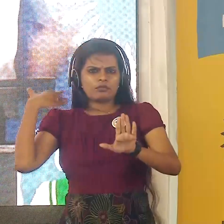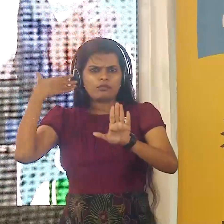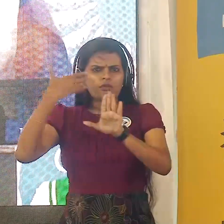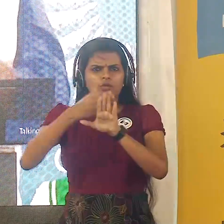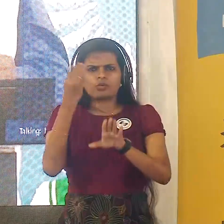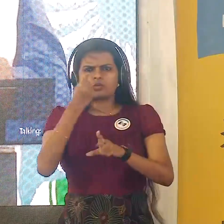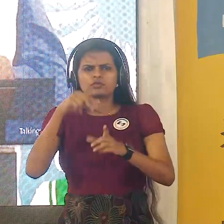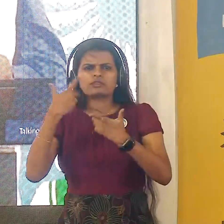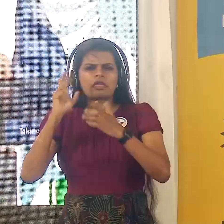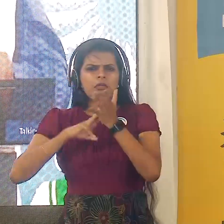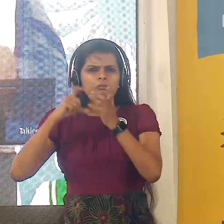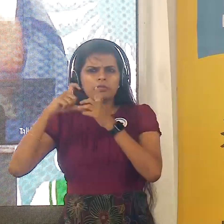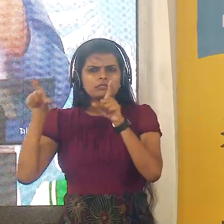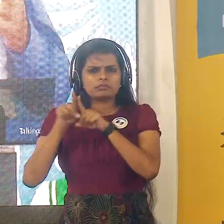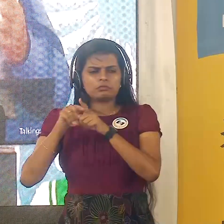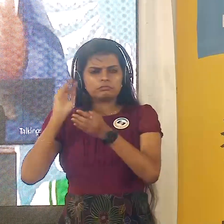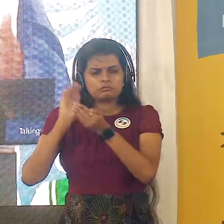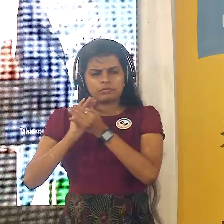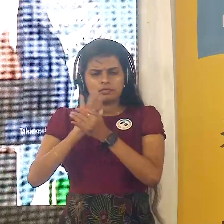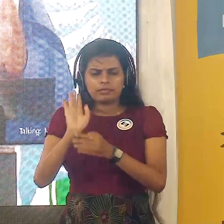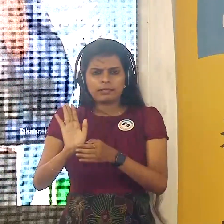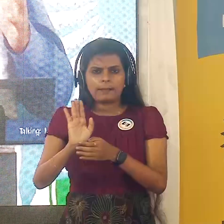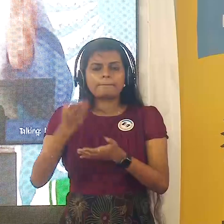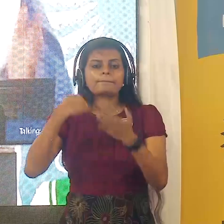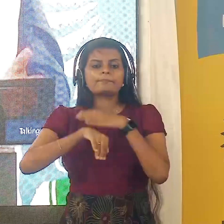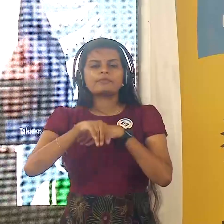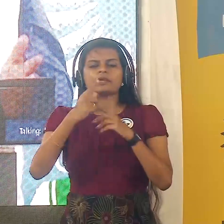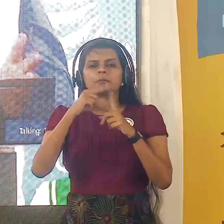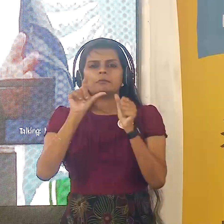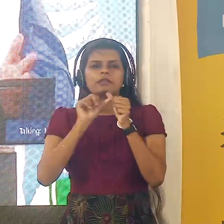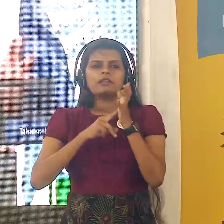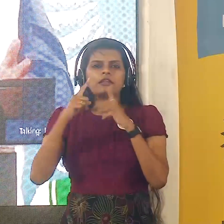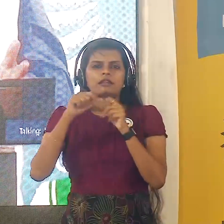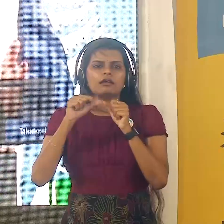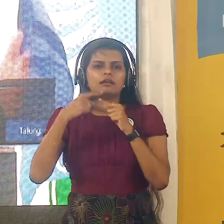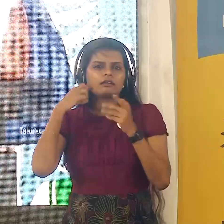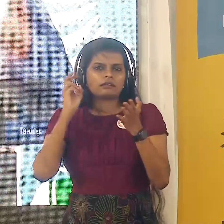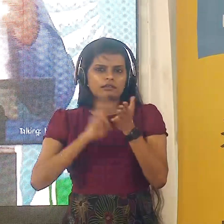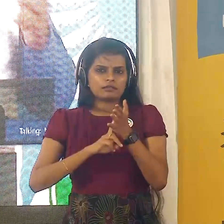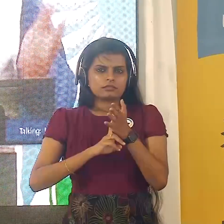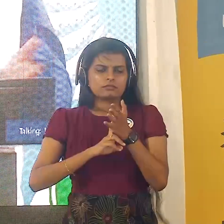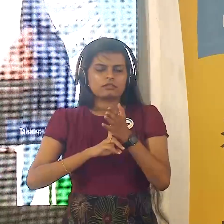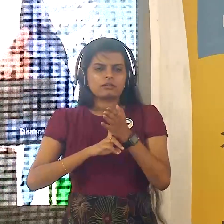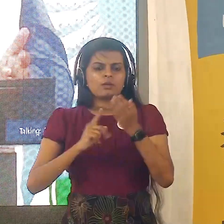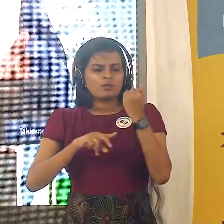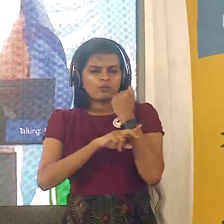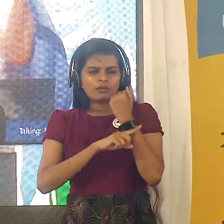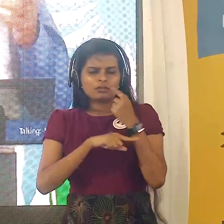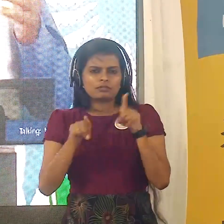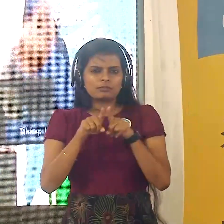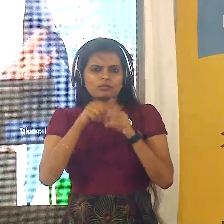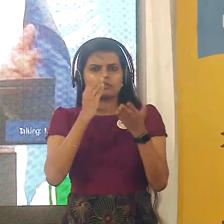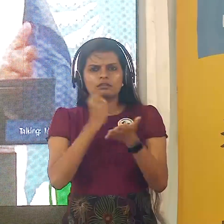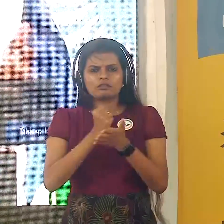by some of the corporates were created for plantation purposes. When the situation is changing, government